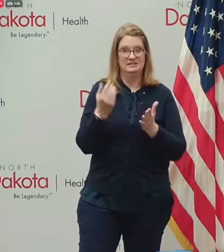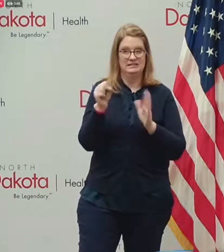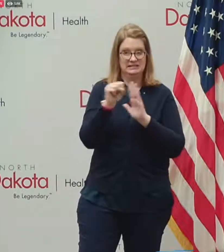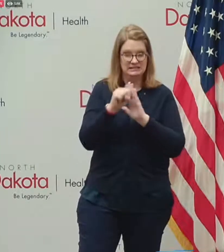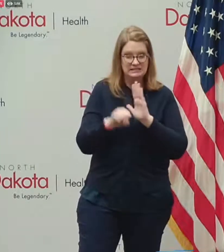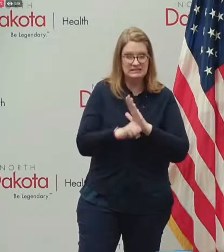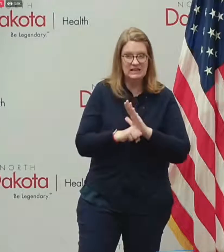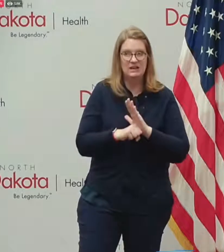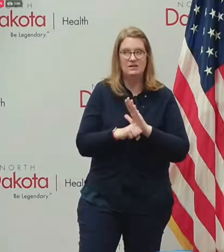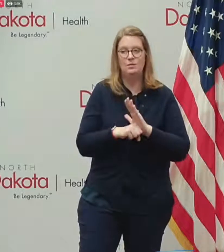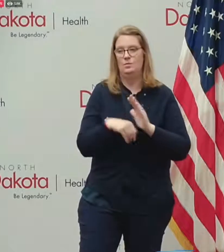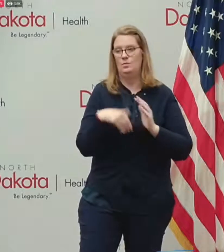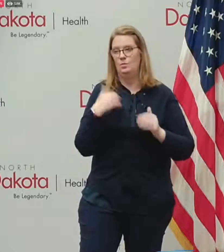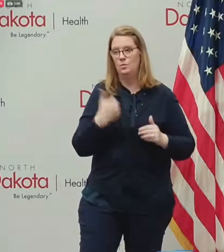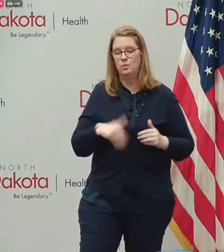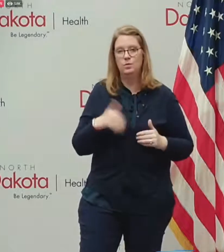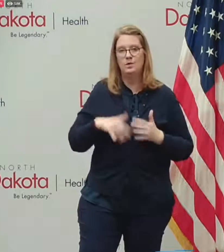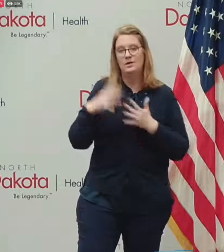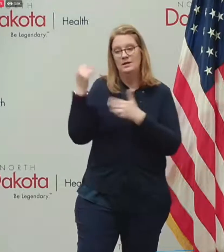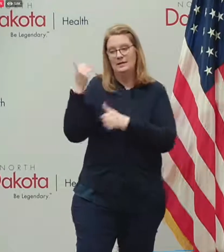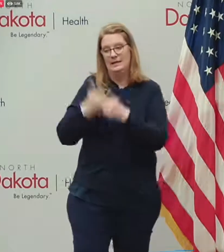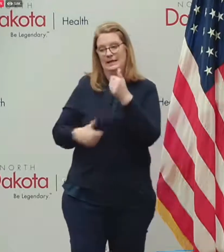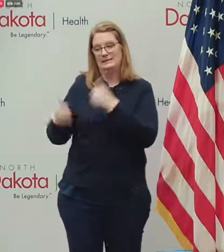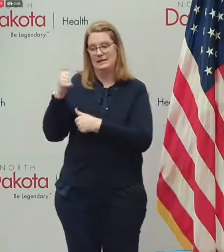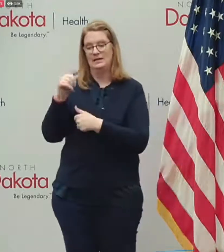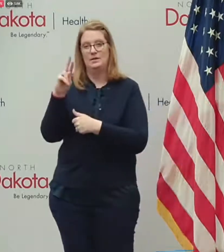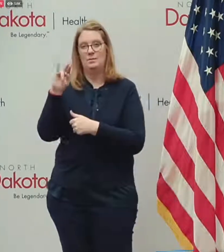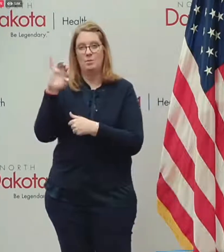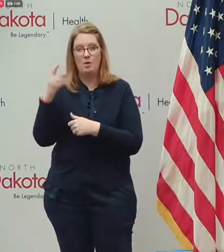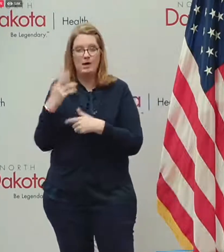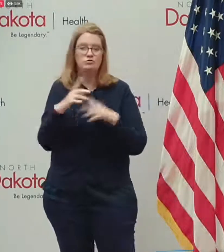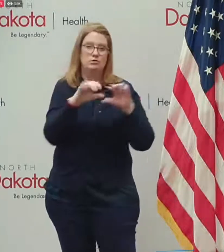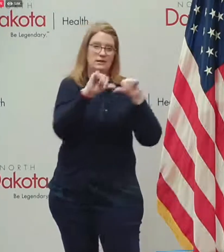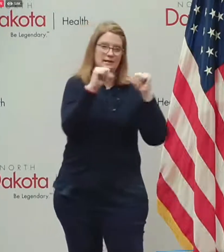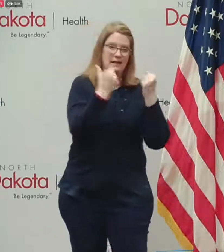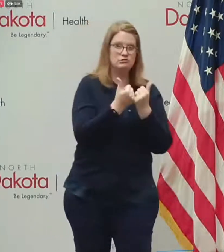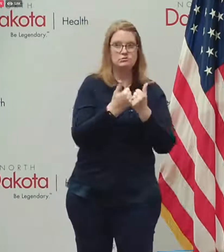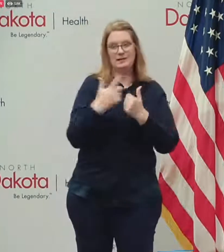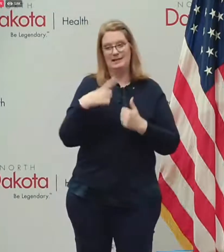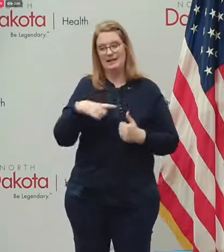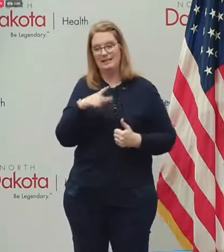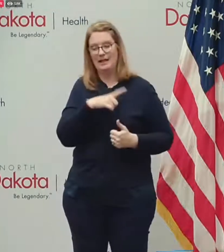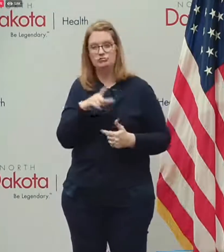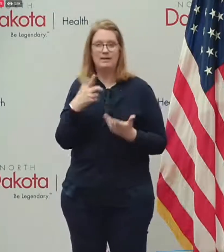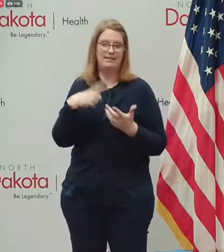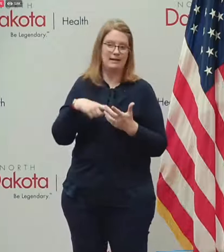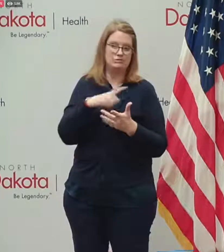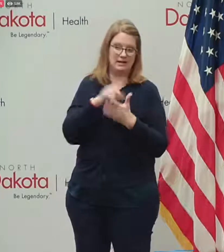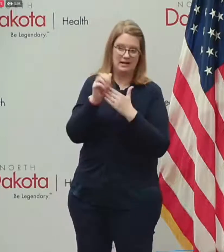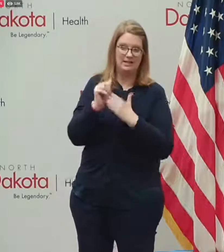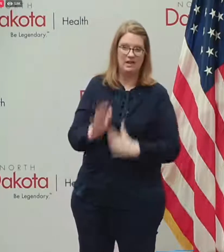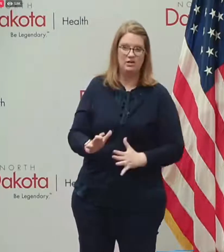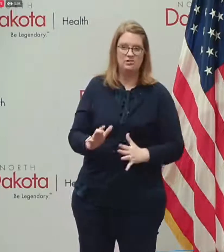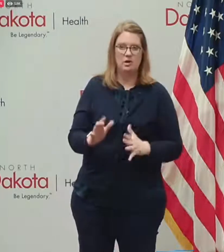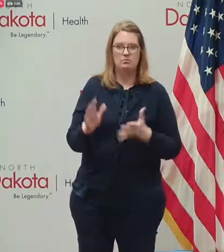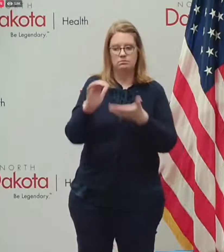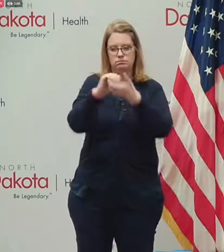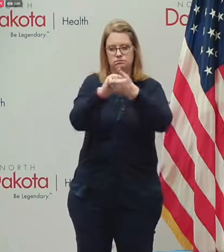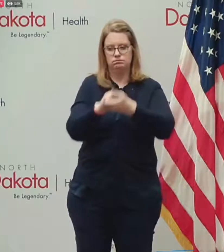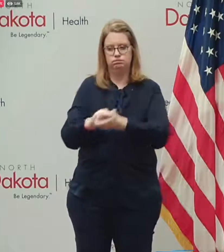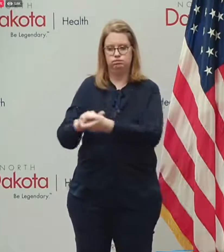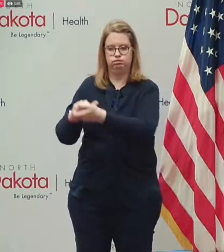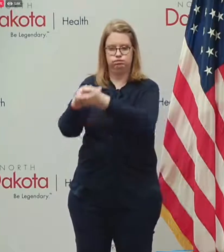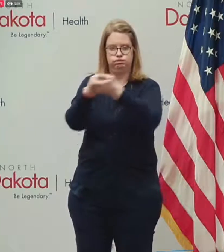collaboration between the executive branch, the agencies, and the legislature and legislative leadership during a time when the legislature is